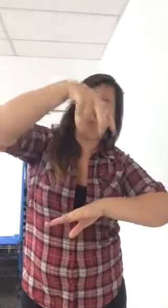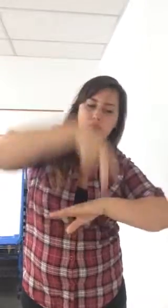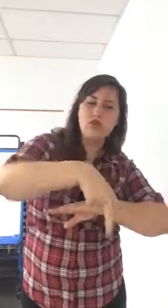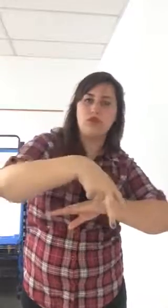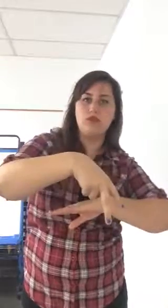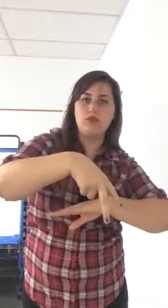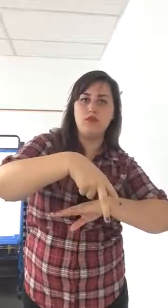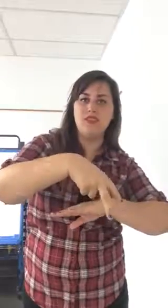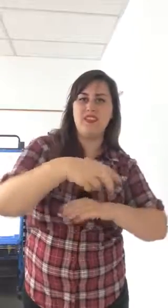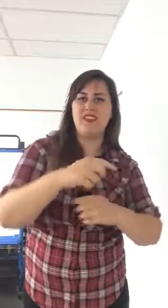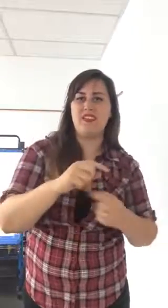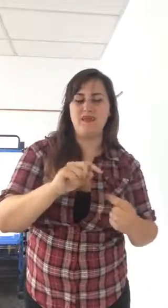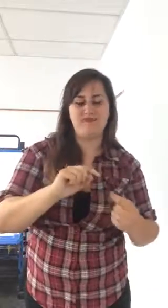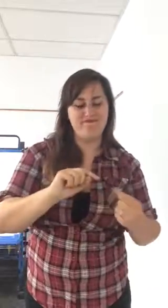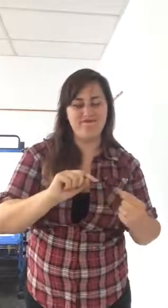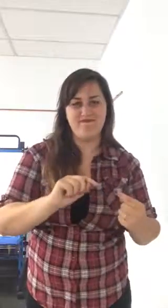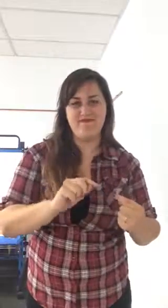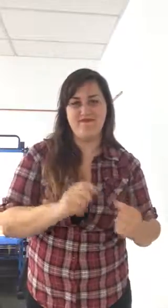realizes, the takeoff.